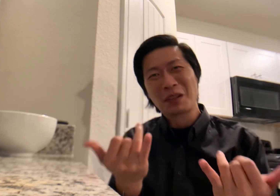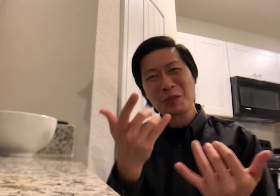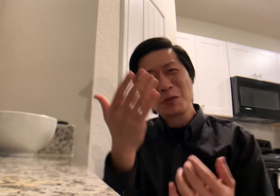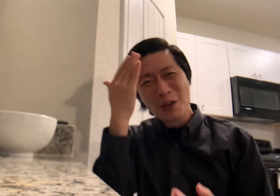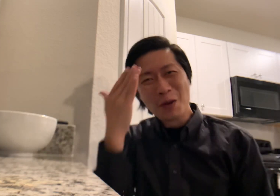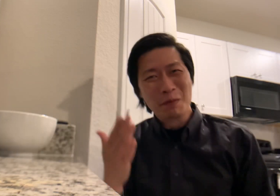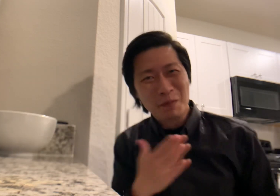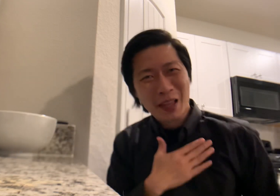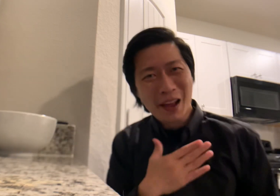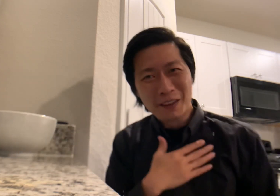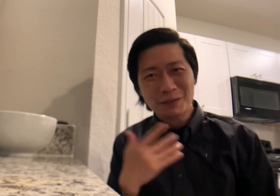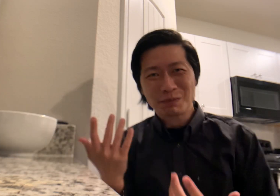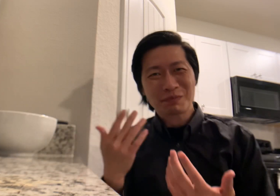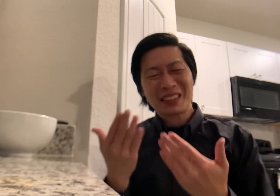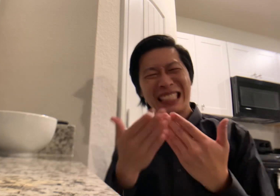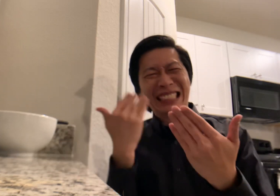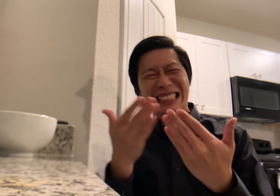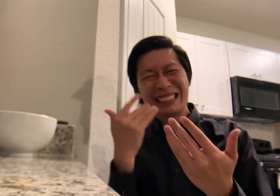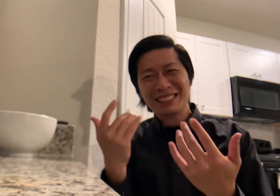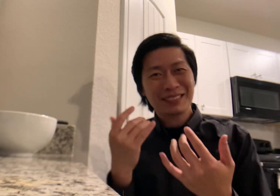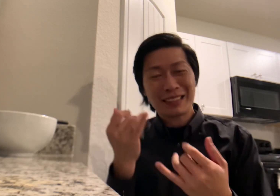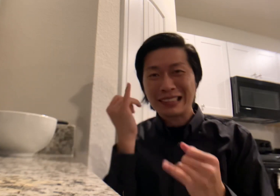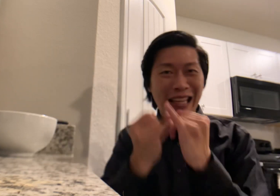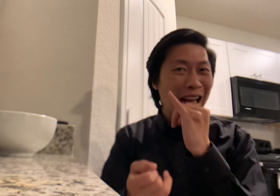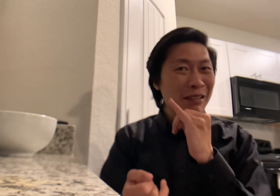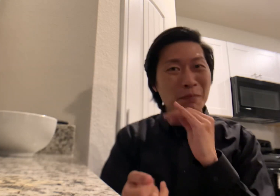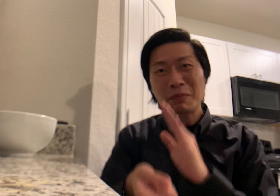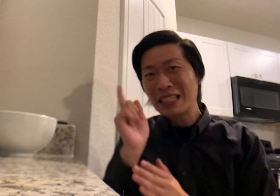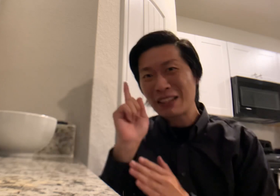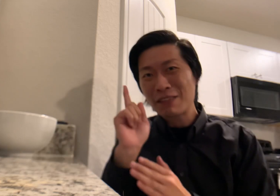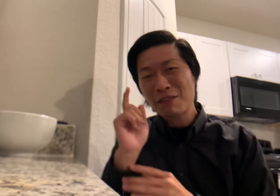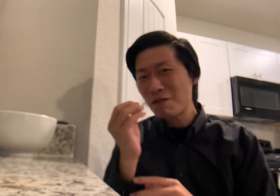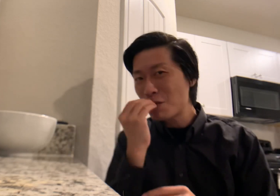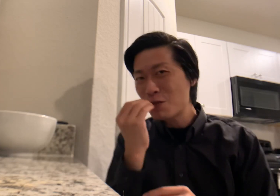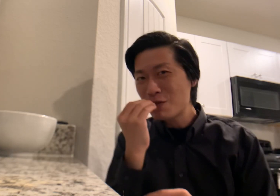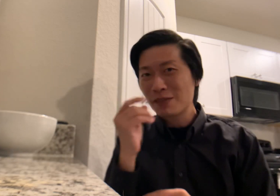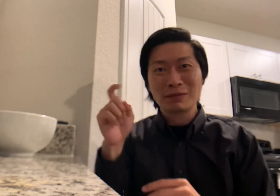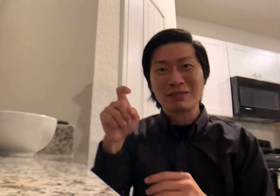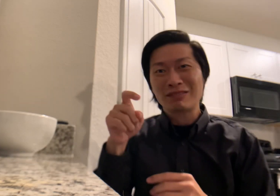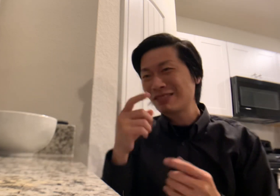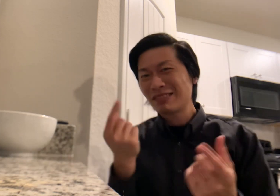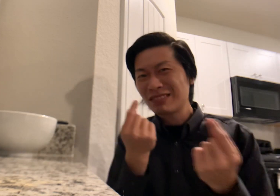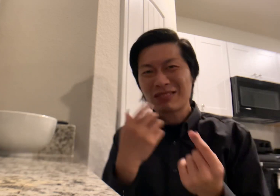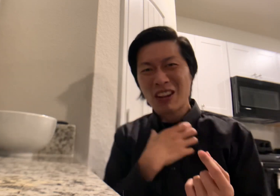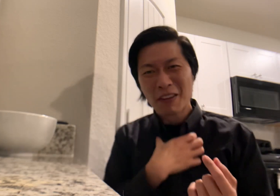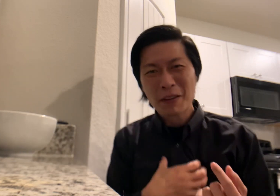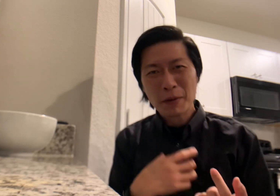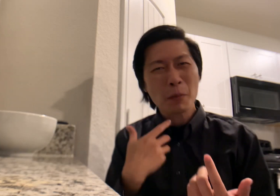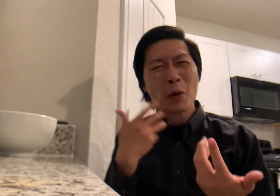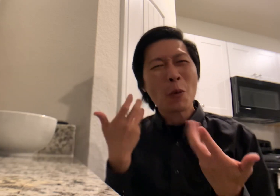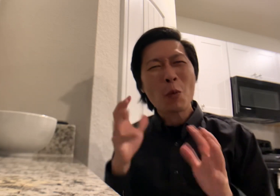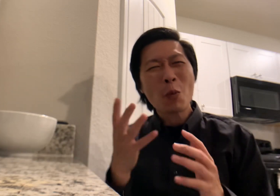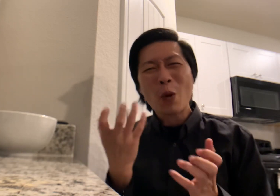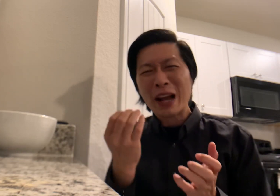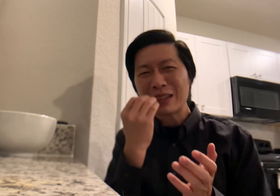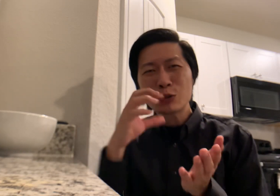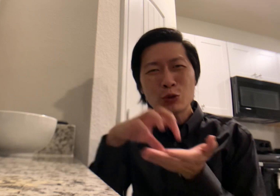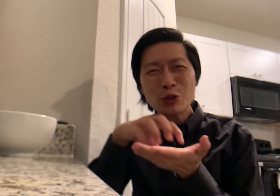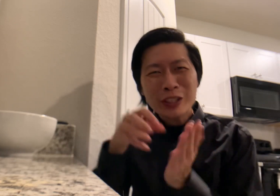delicious. Well, now you know my easy last minute power food for when you're hungry and you don't